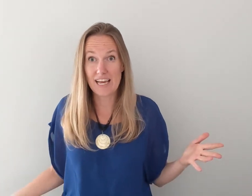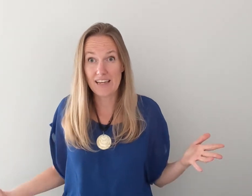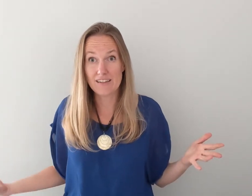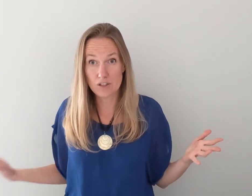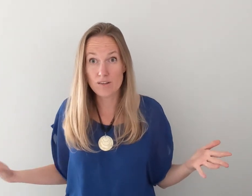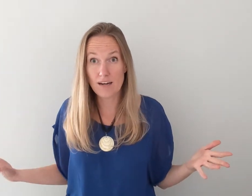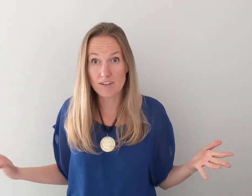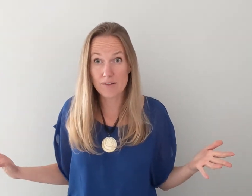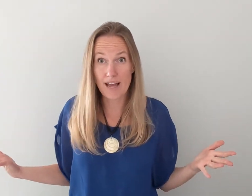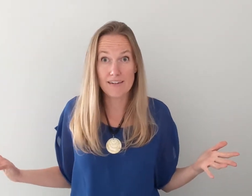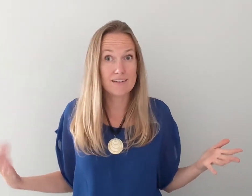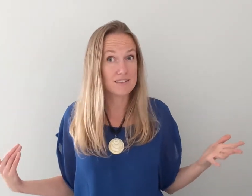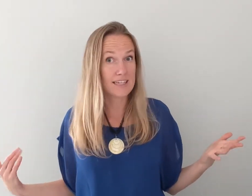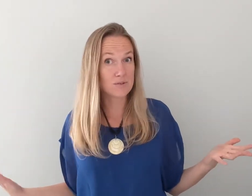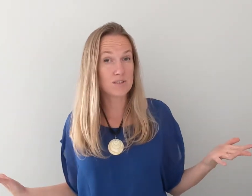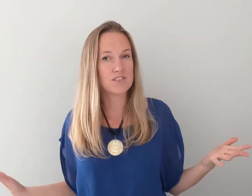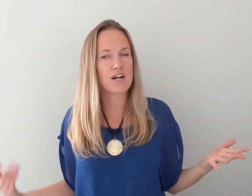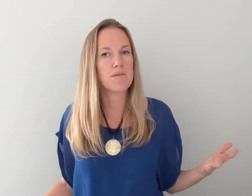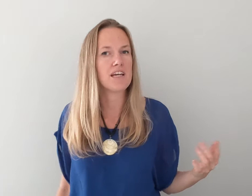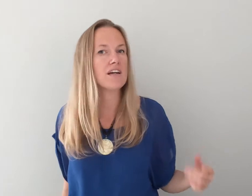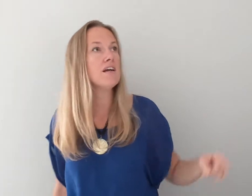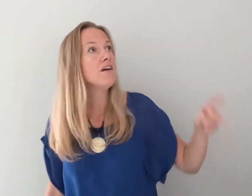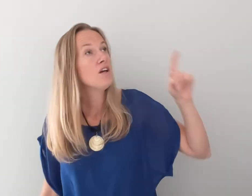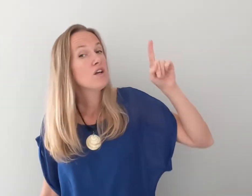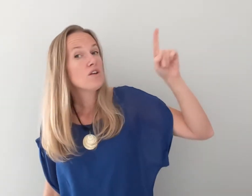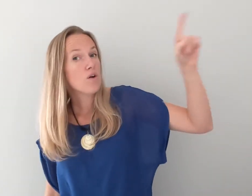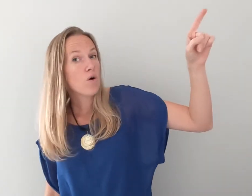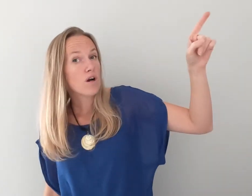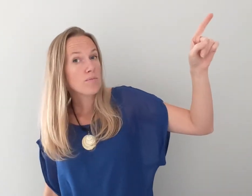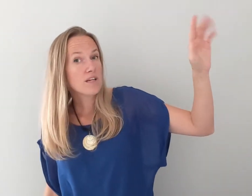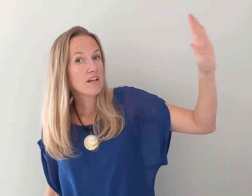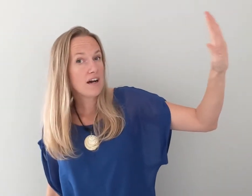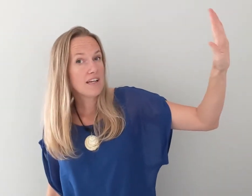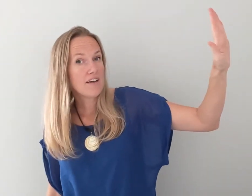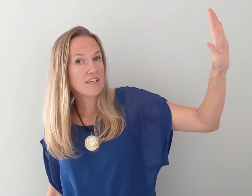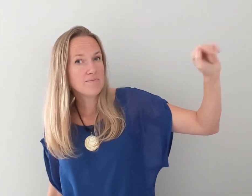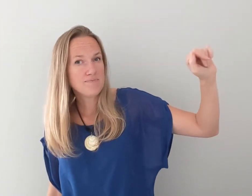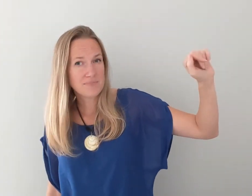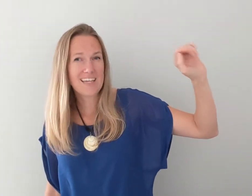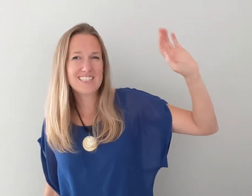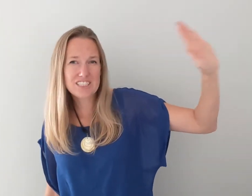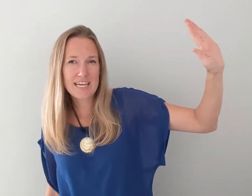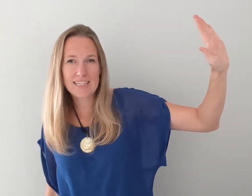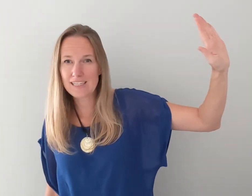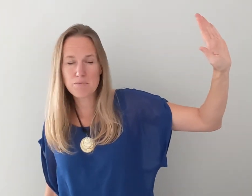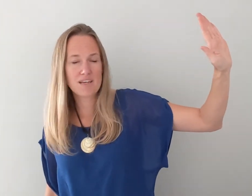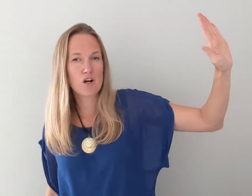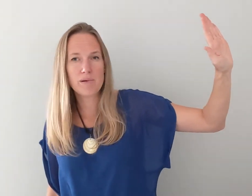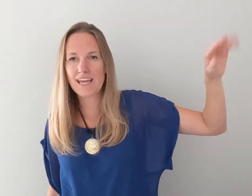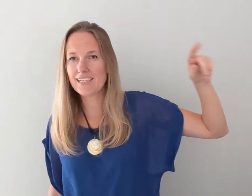say your love ran red, because that's what we're describing here. Your, pointing to God in heaven. Okay? It should technically be an open hand,